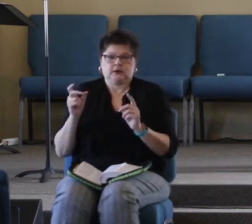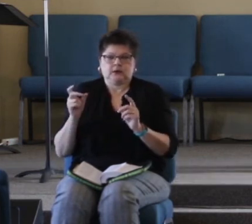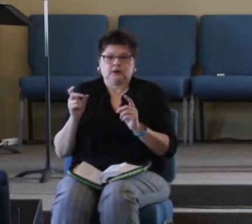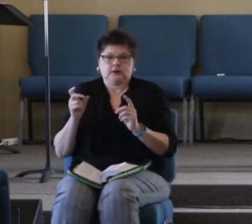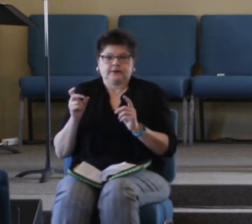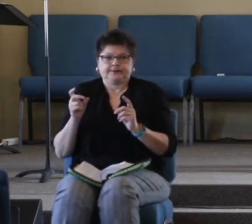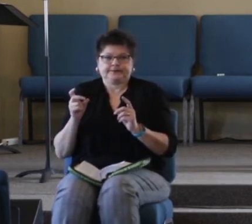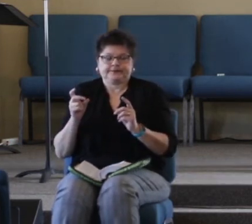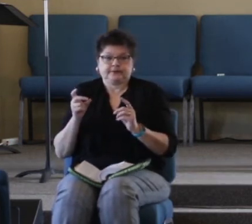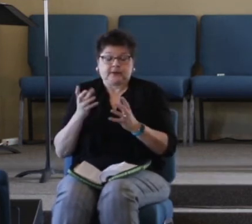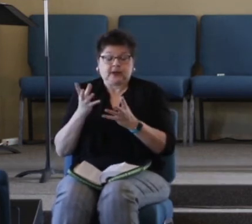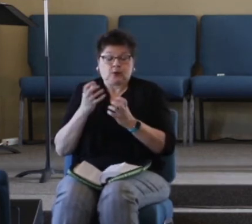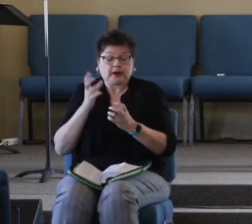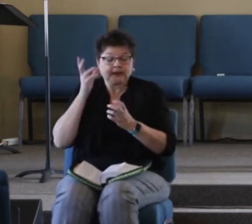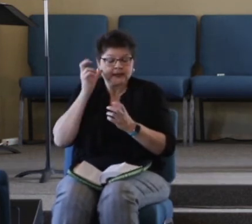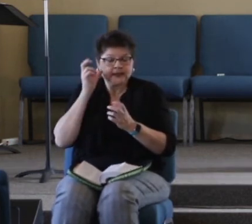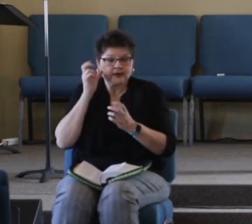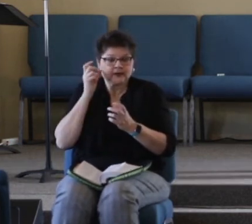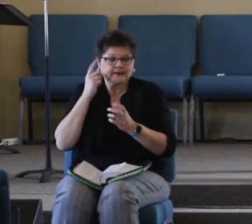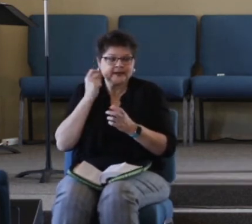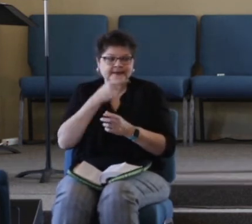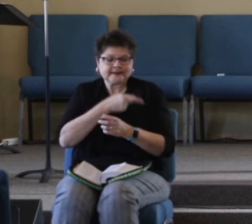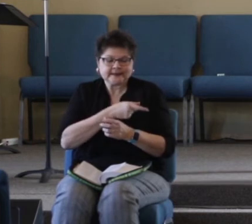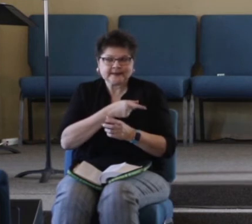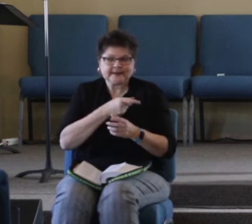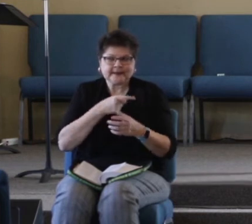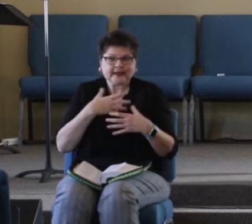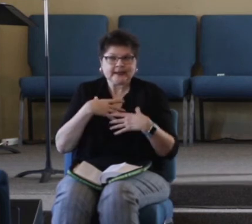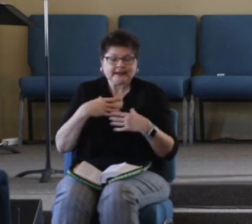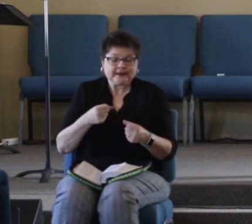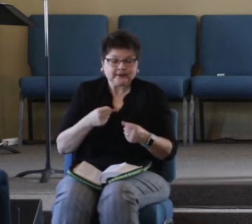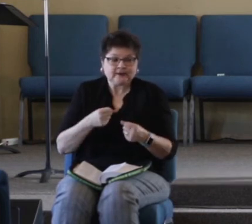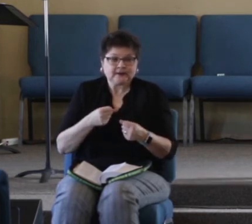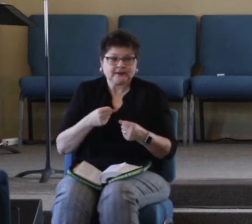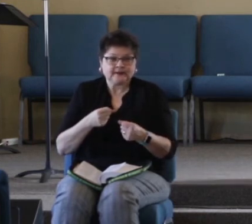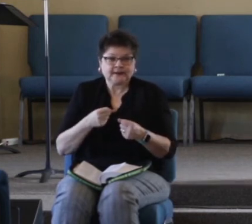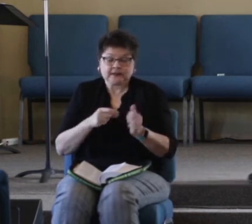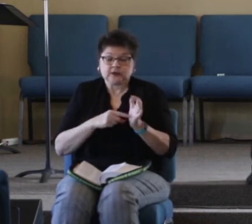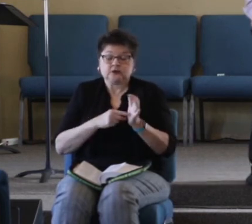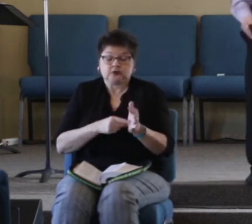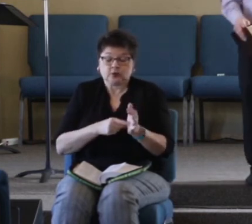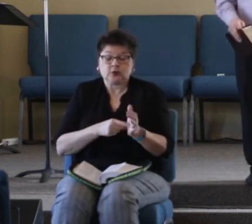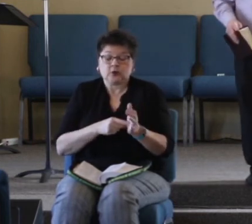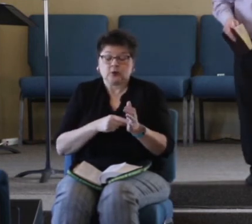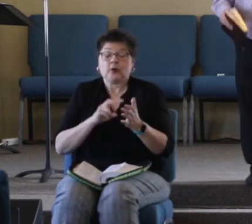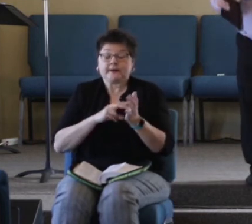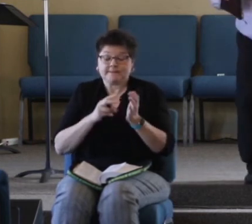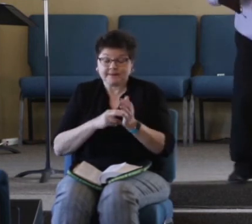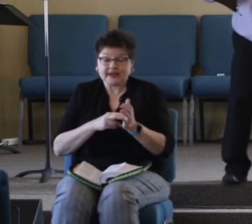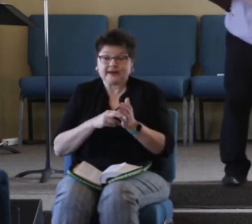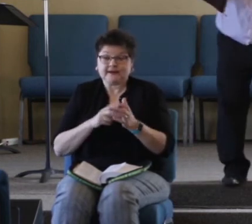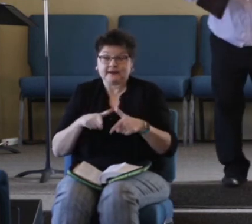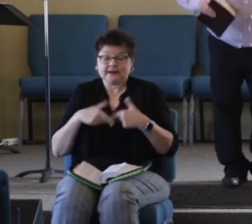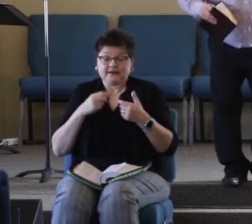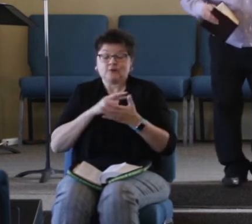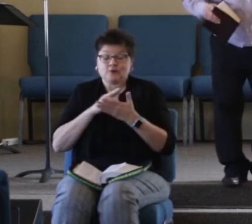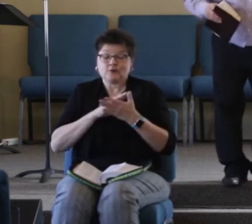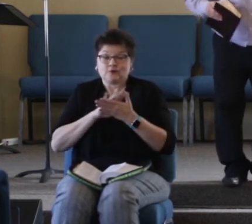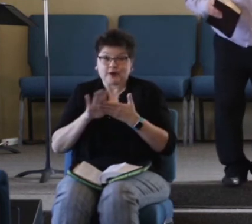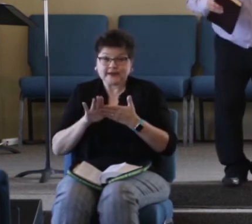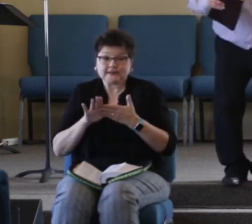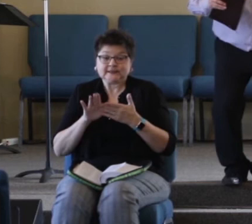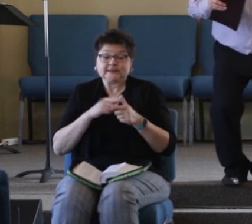healed. Because he exemplified what it meant to live a righteous life. And then he also